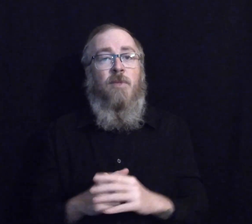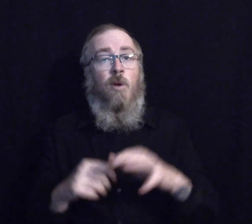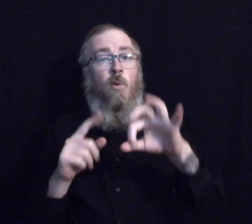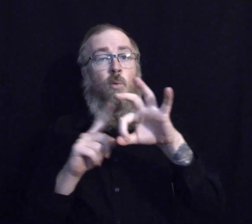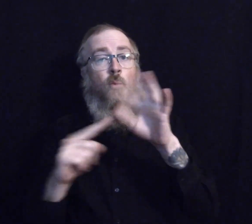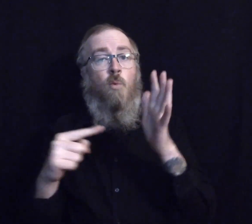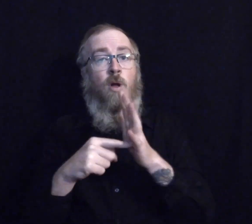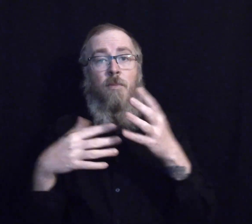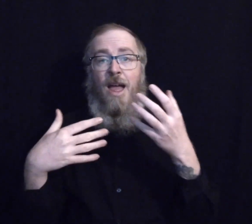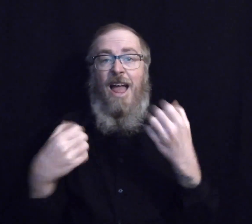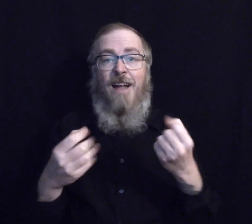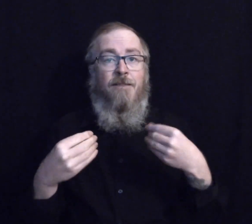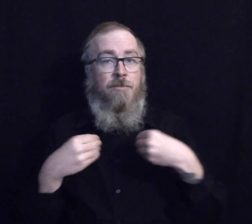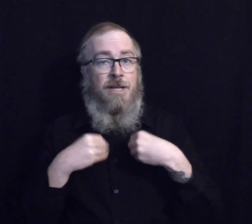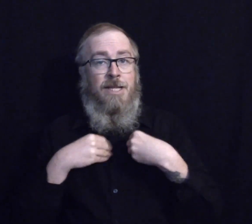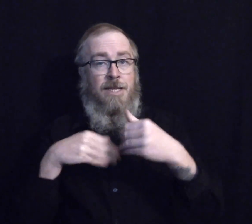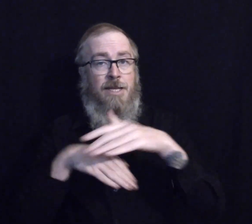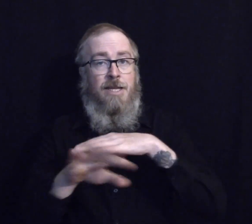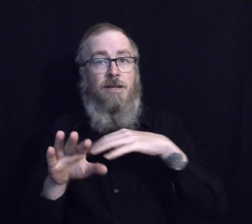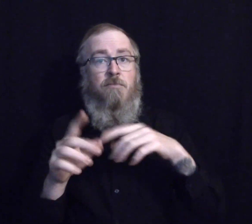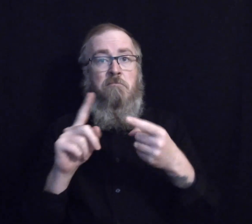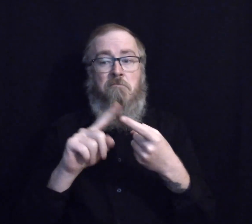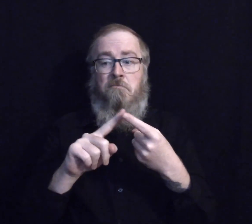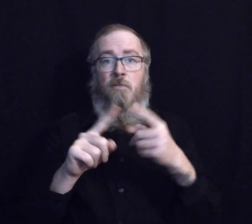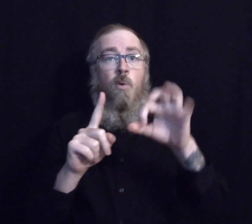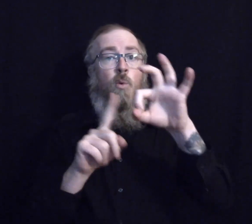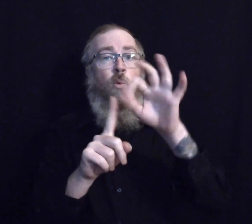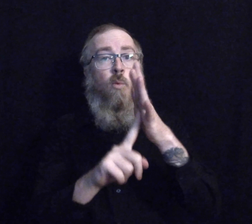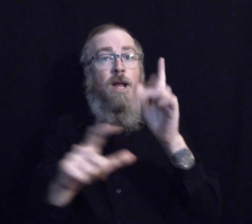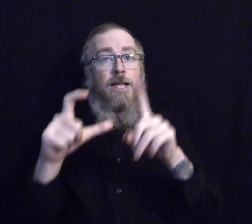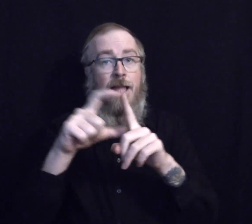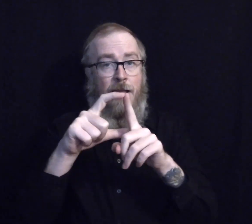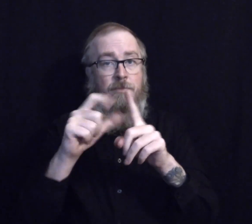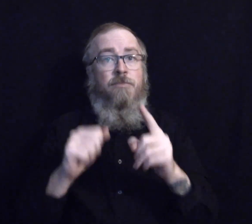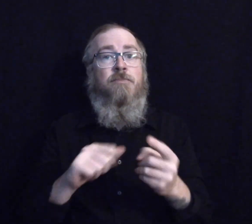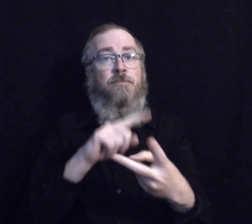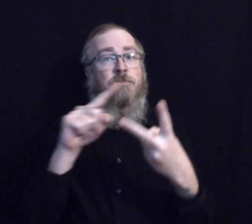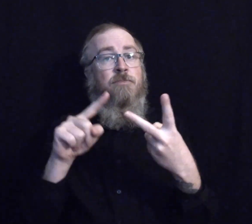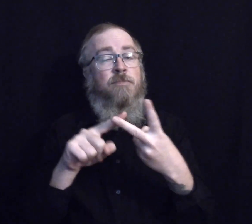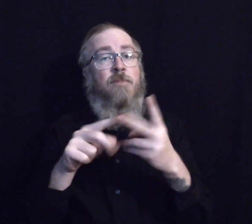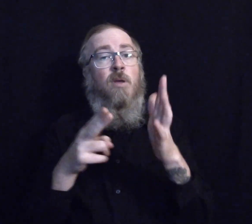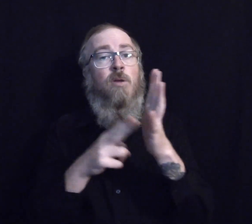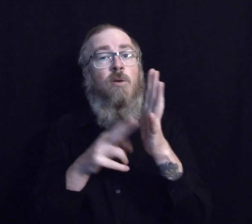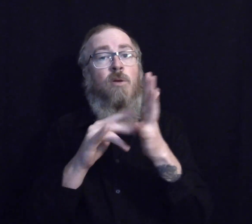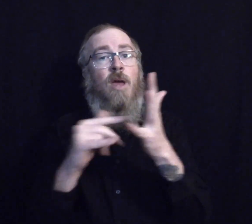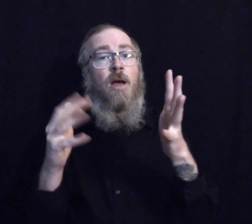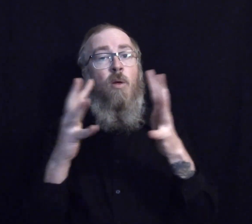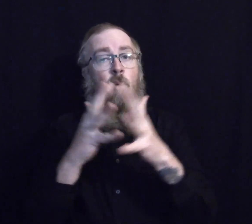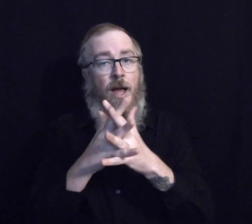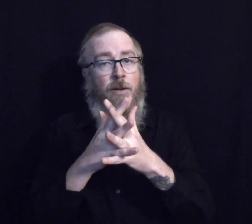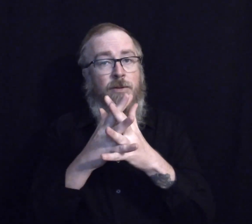They have offices in Queensland, New South Wales,